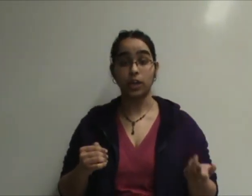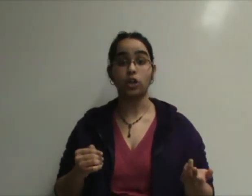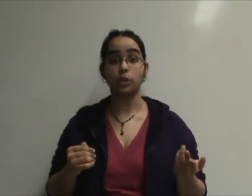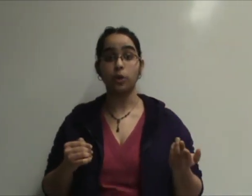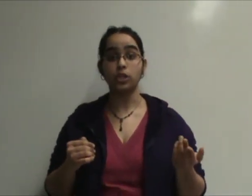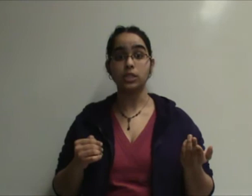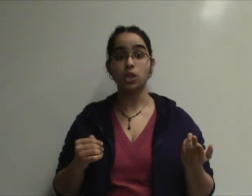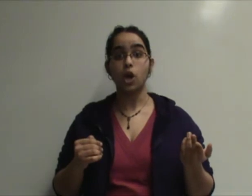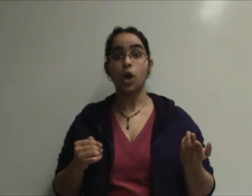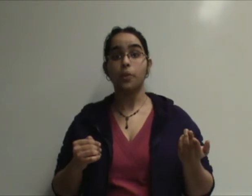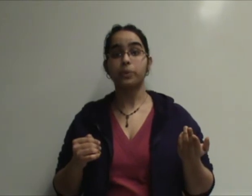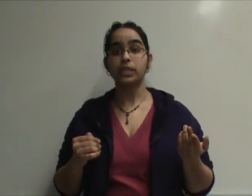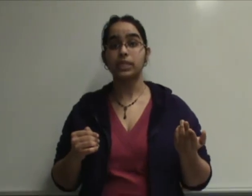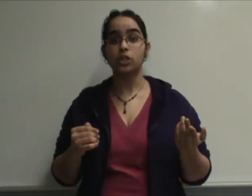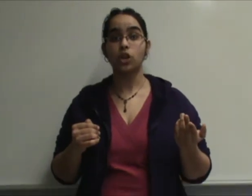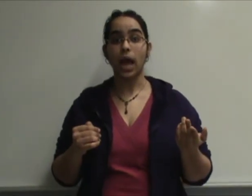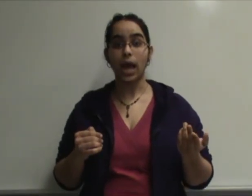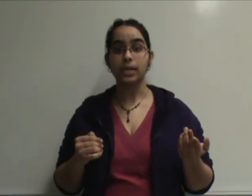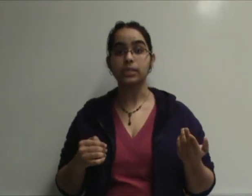ionic bond, but it still has